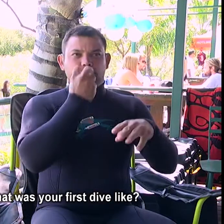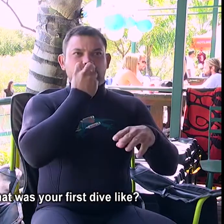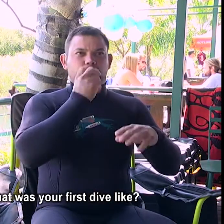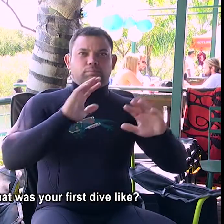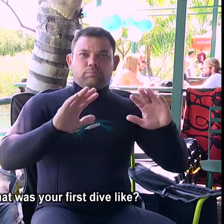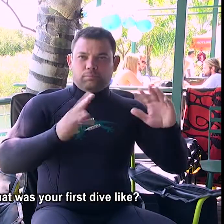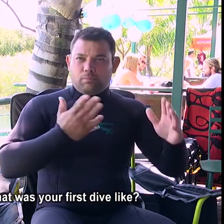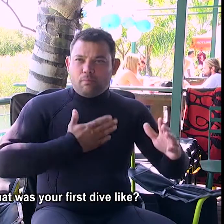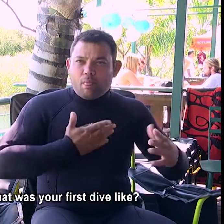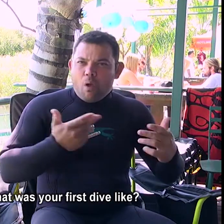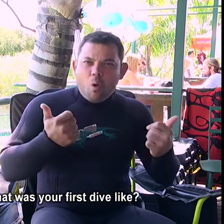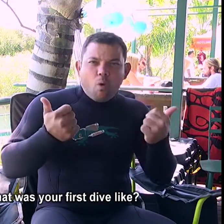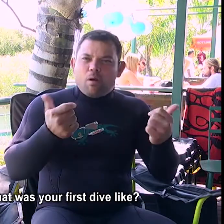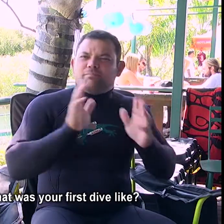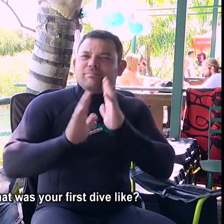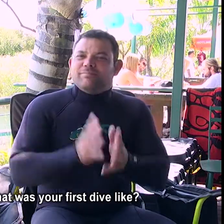like?